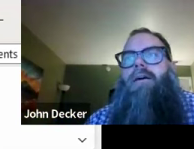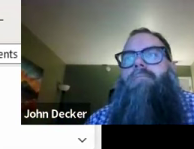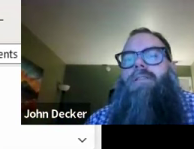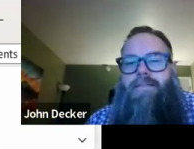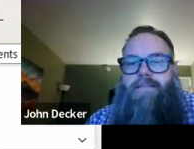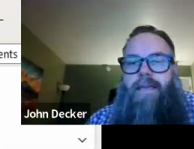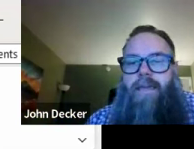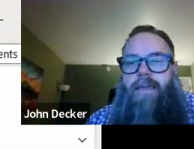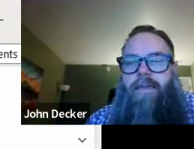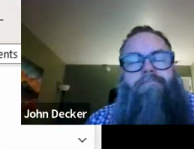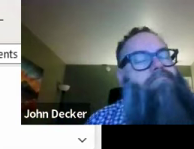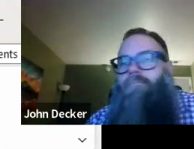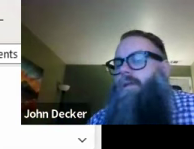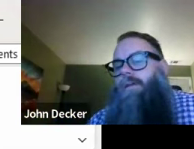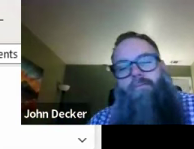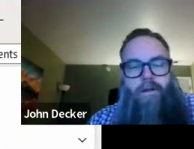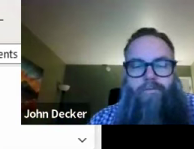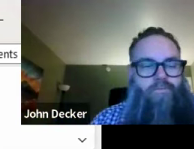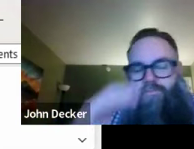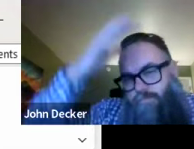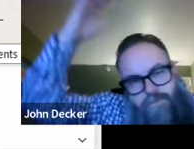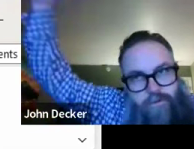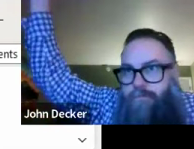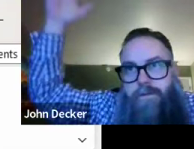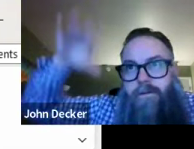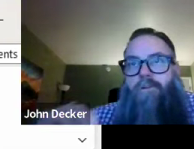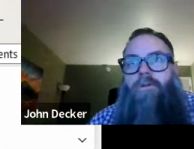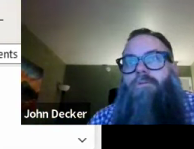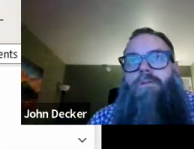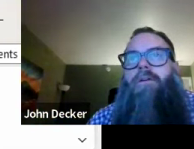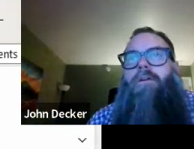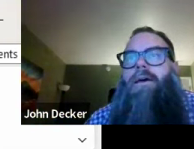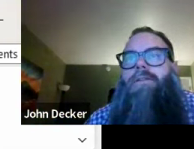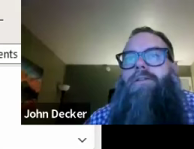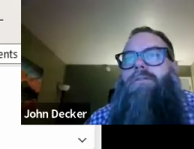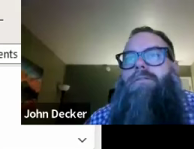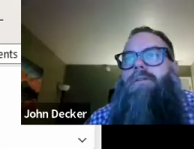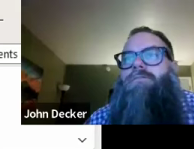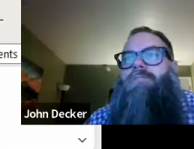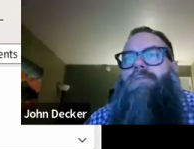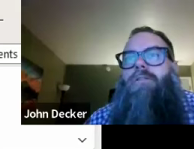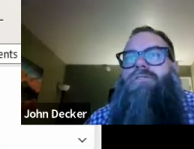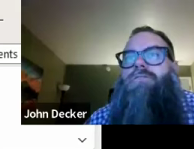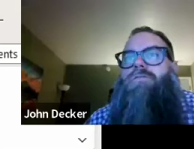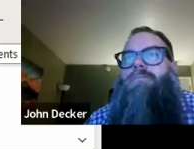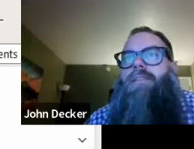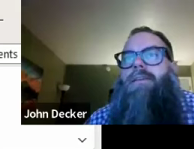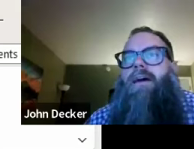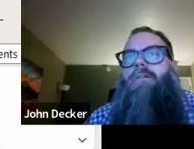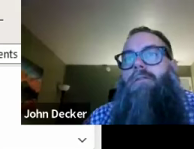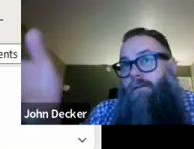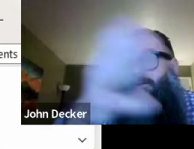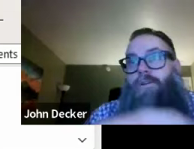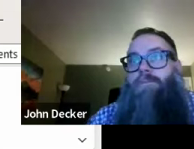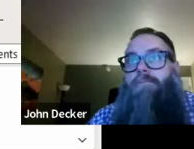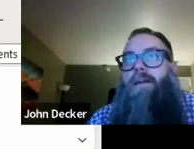is let's say one of you serve a very rural area and you're a speech pathologist or something